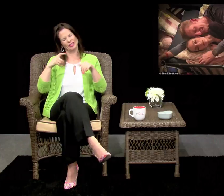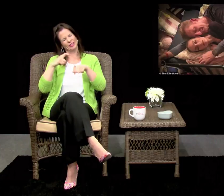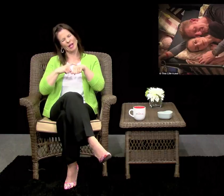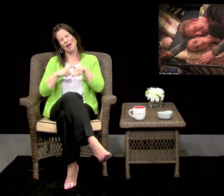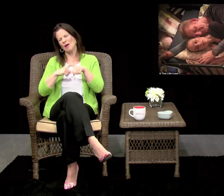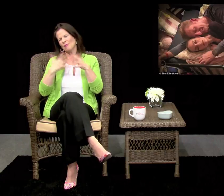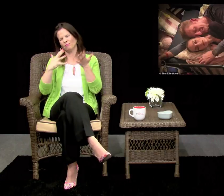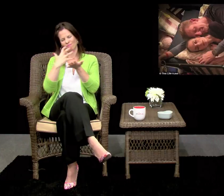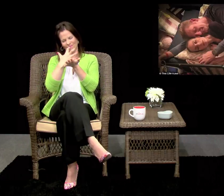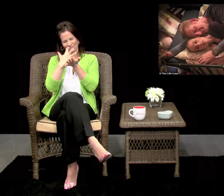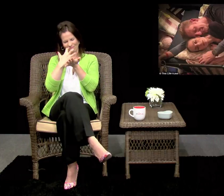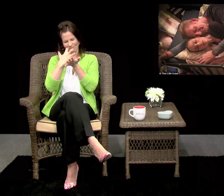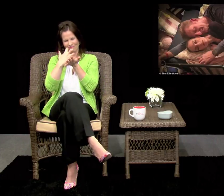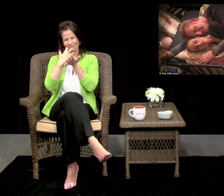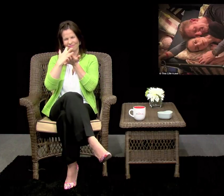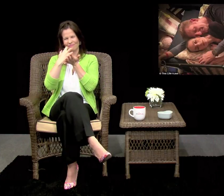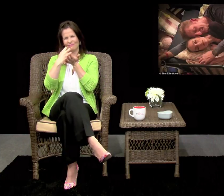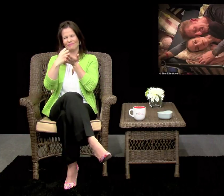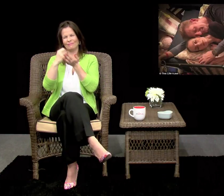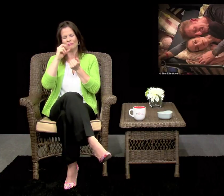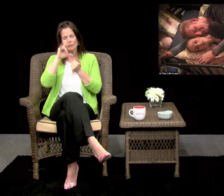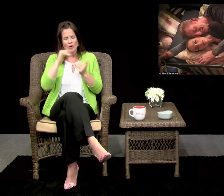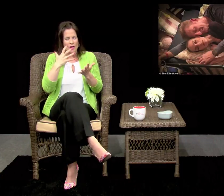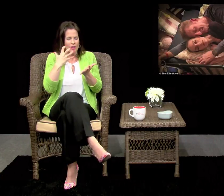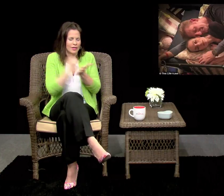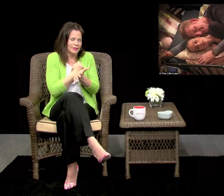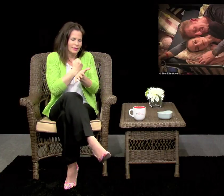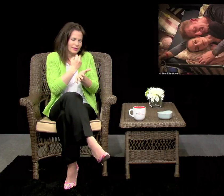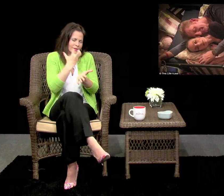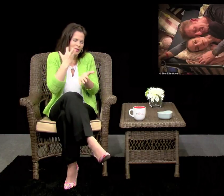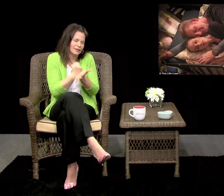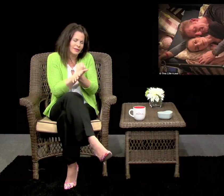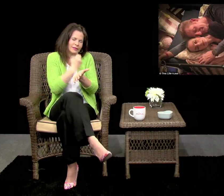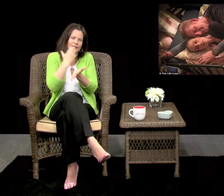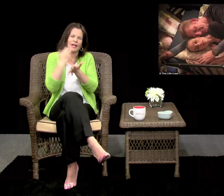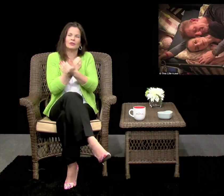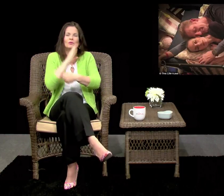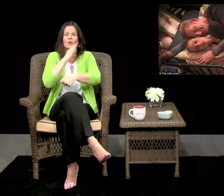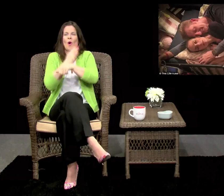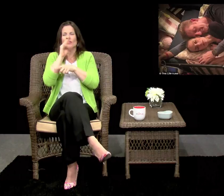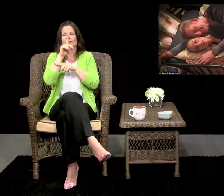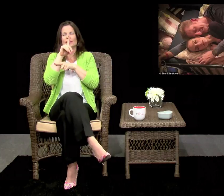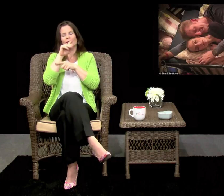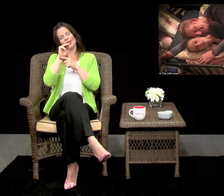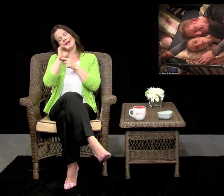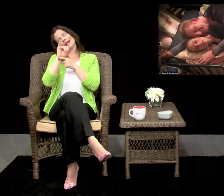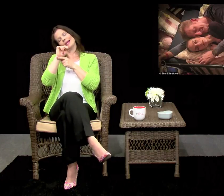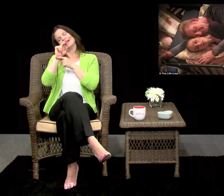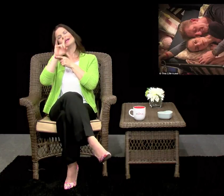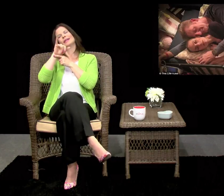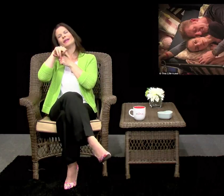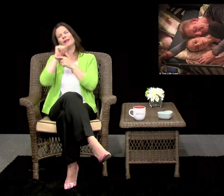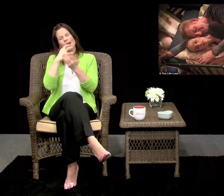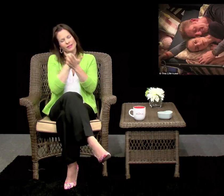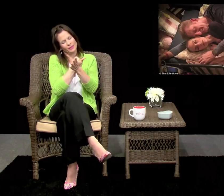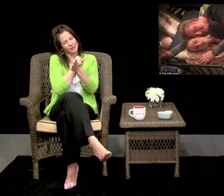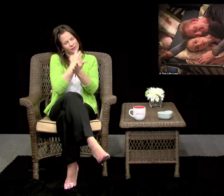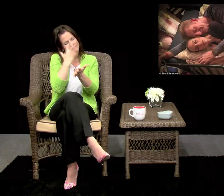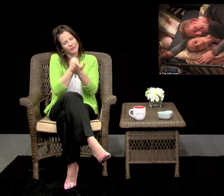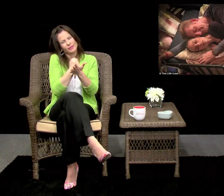here's a picture of them. It was a real sad time as her life was ending. And she tried to get as much time